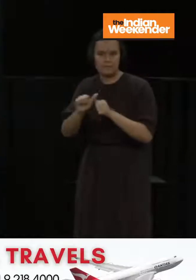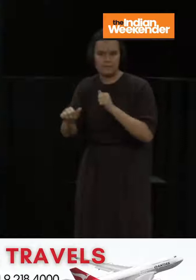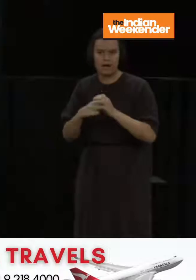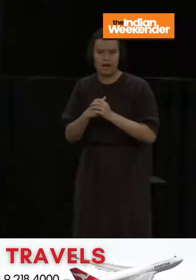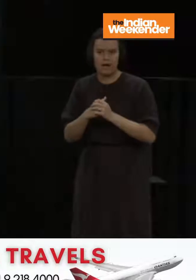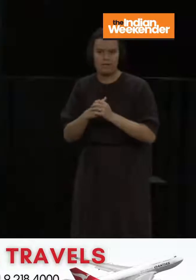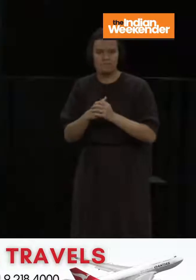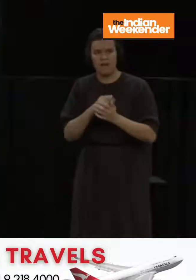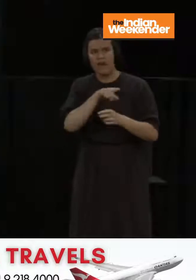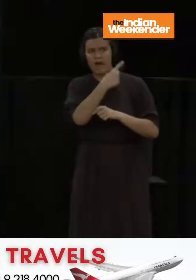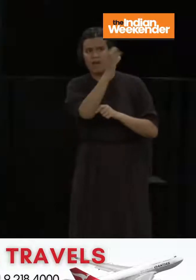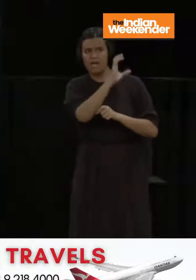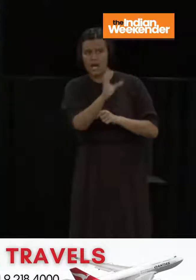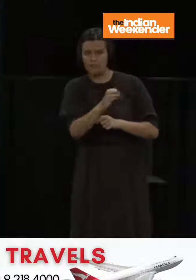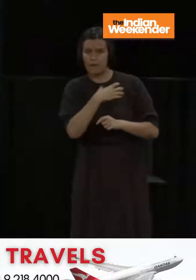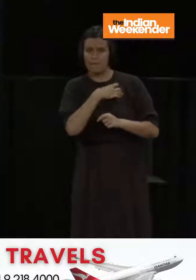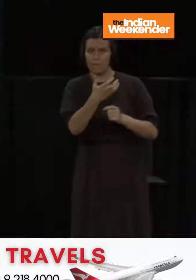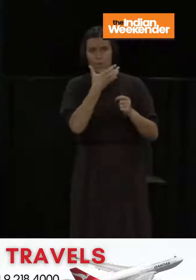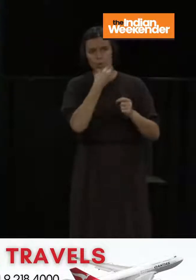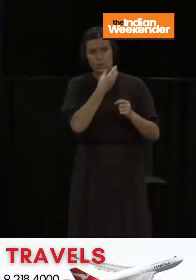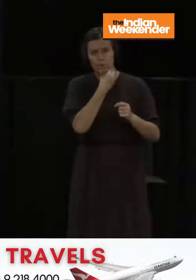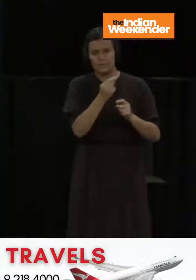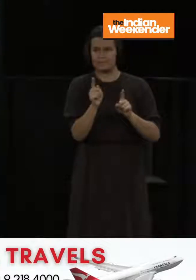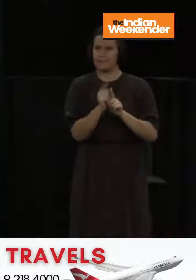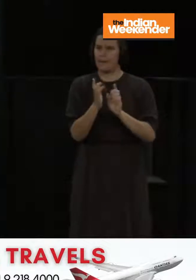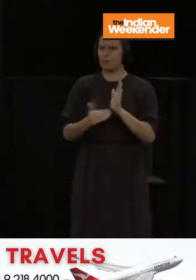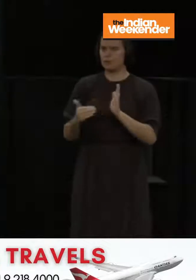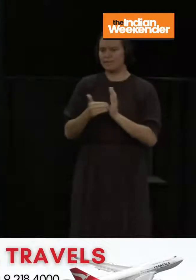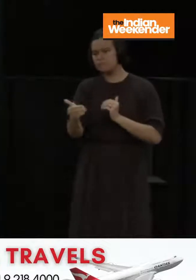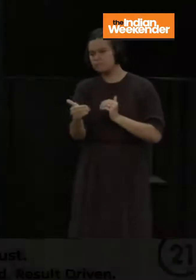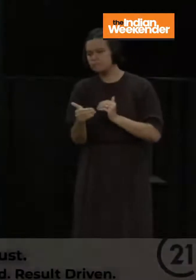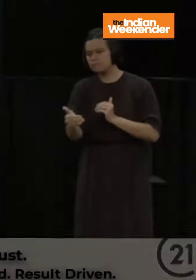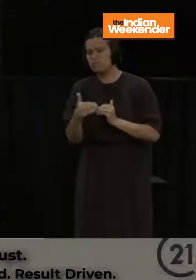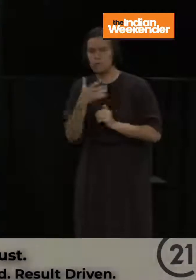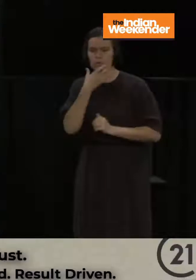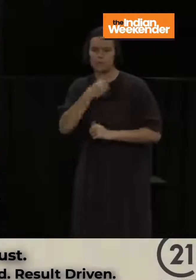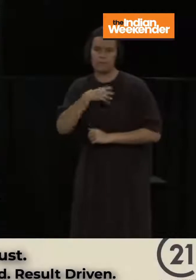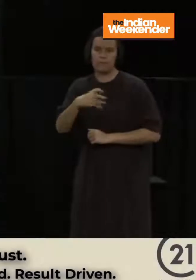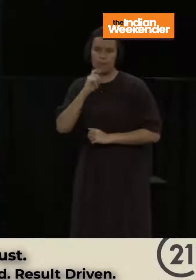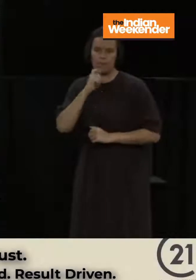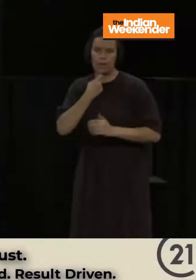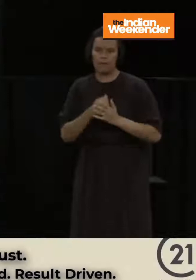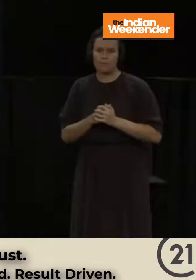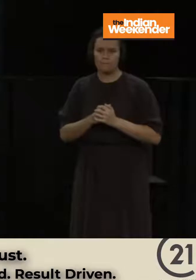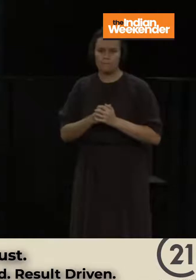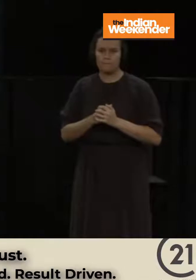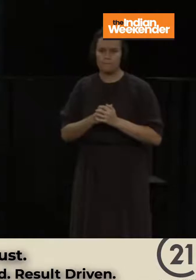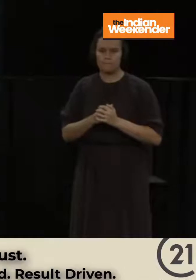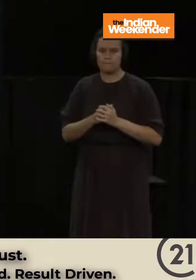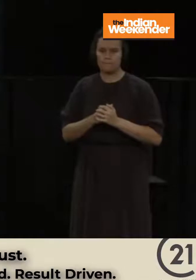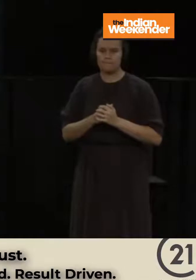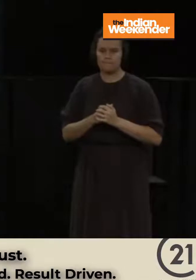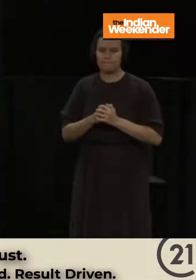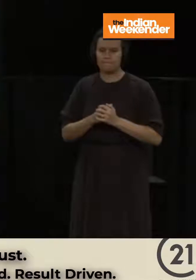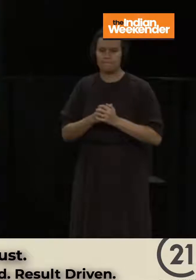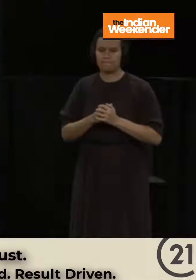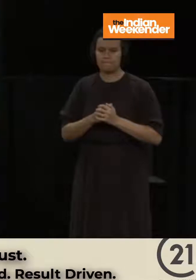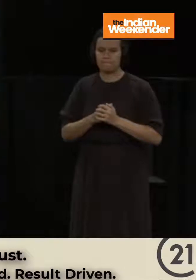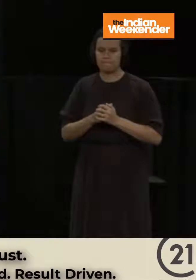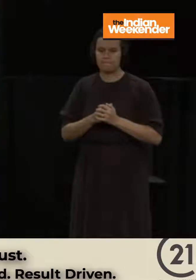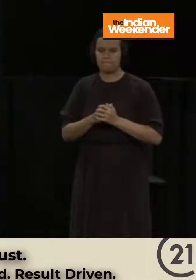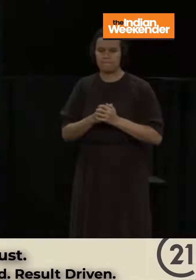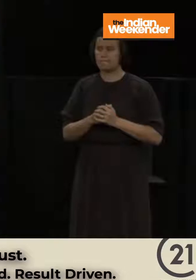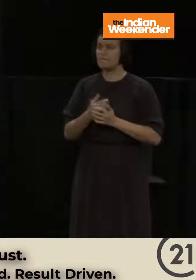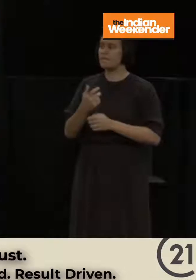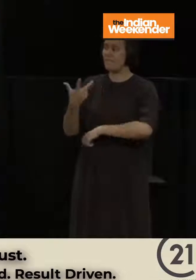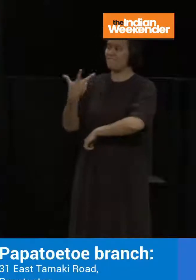will be using rapid antigen tests more widely. The vaccine pass system at the moment is still overloaded. We're still hearing from a lot of people, including one woman